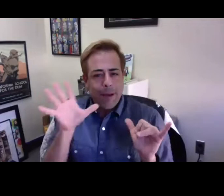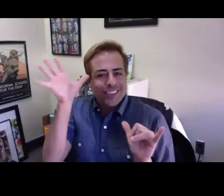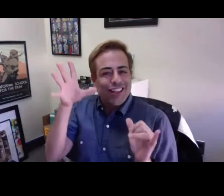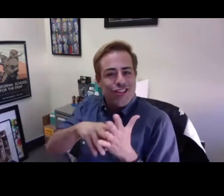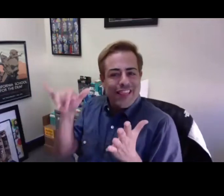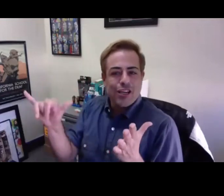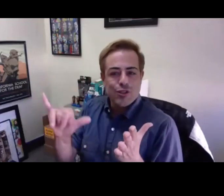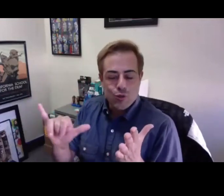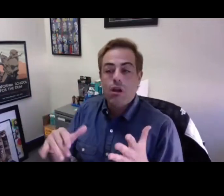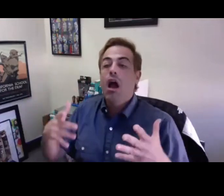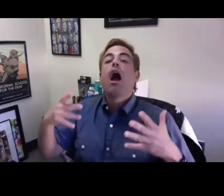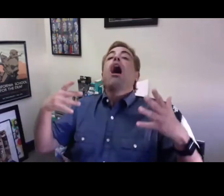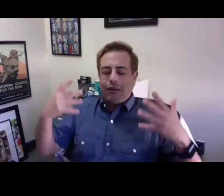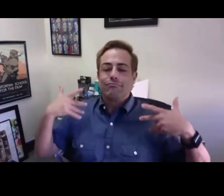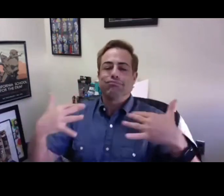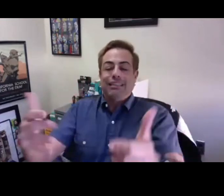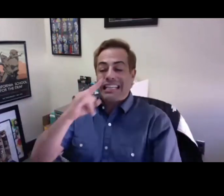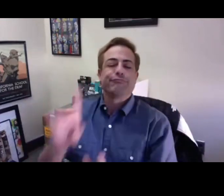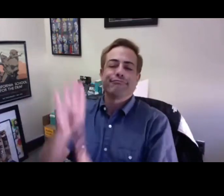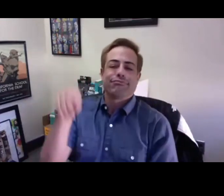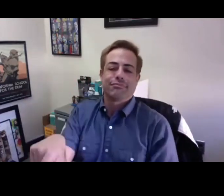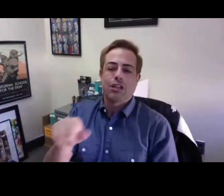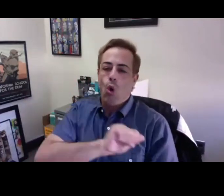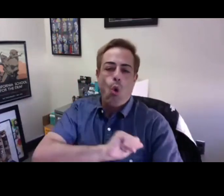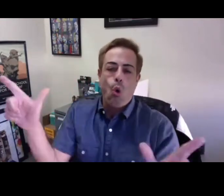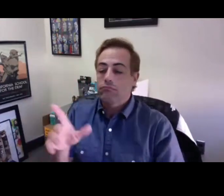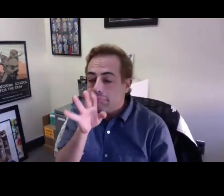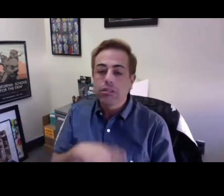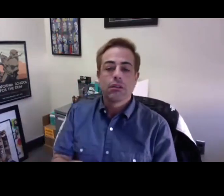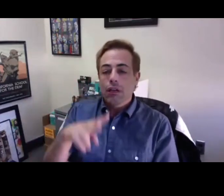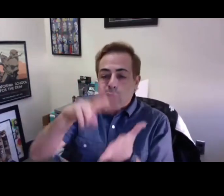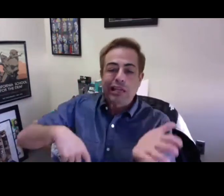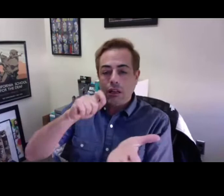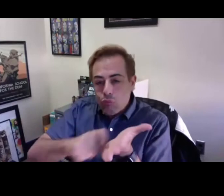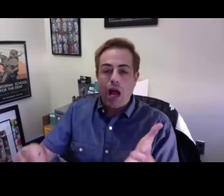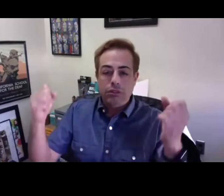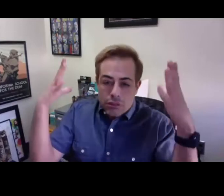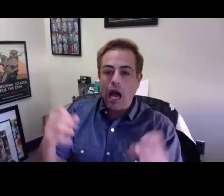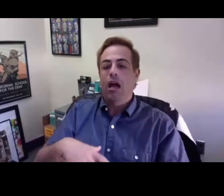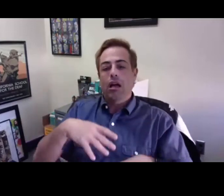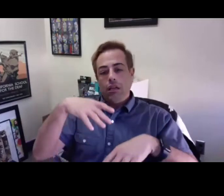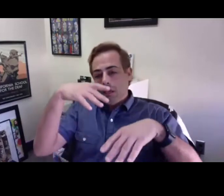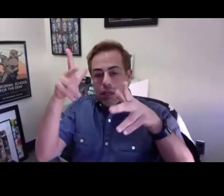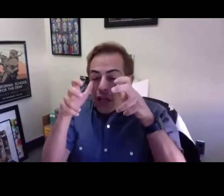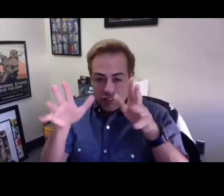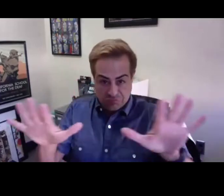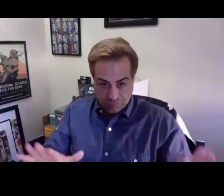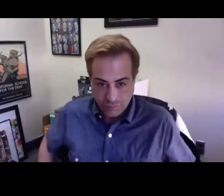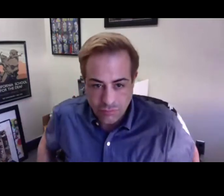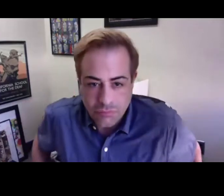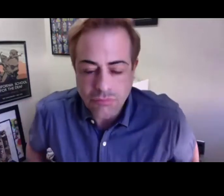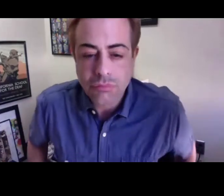we do. And they're learning at the same time as their child is developing language. So that means